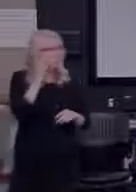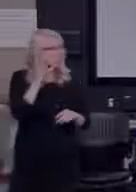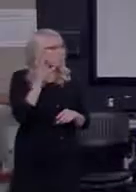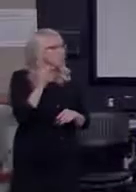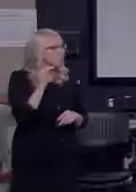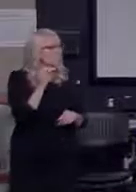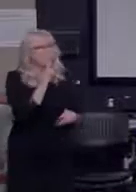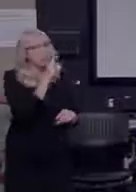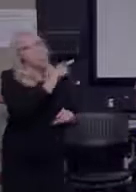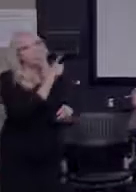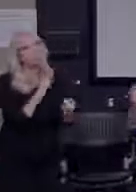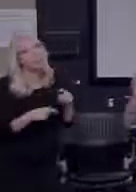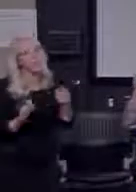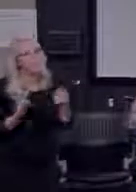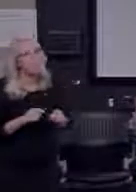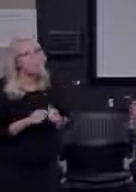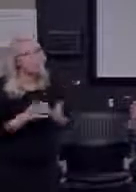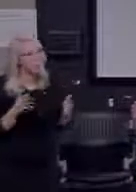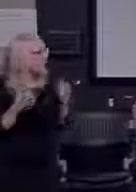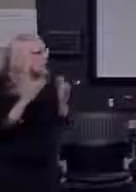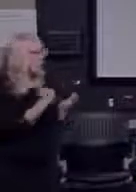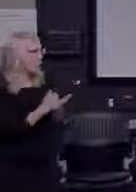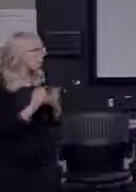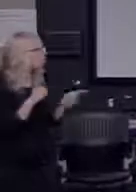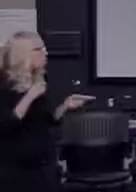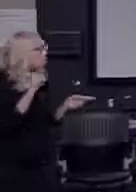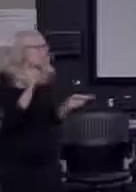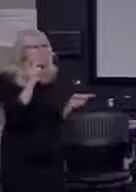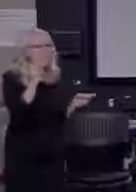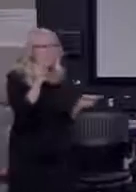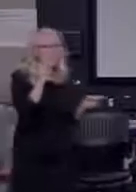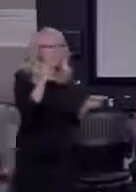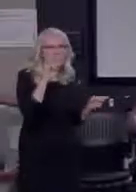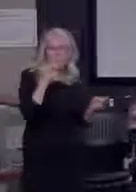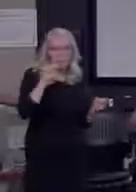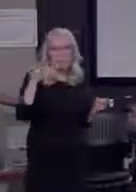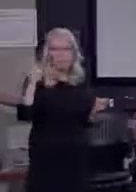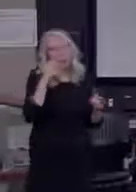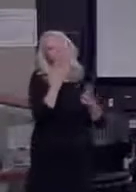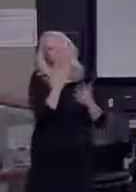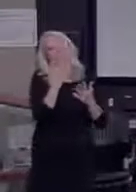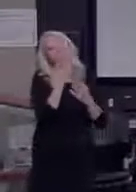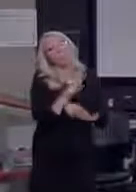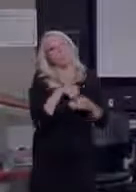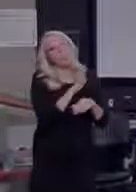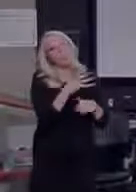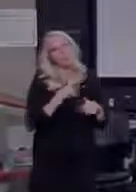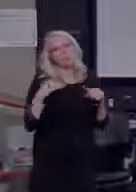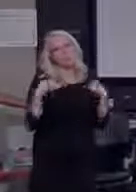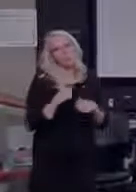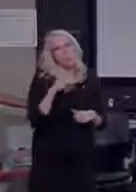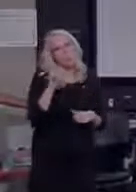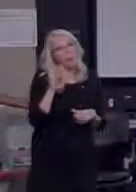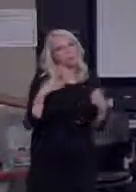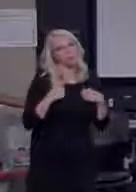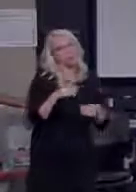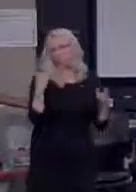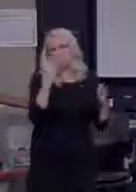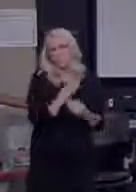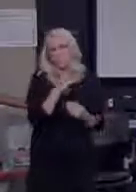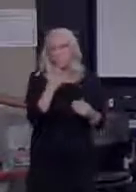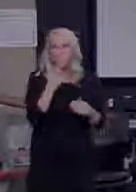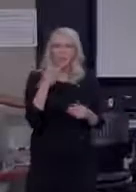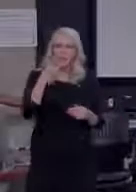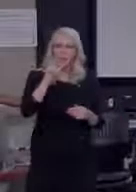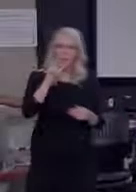not have happened Susie Ann without looked you. Fabulous Made in it her happen. white lab coat We all, with yep, handprints there we were. that There we said were.